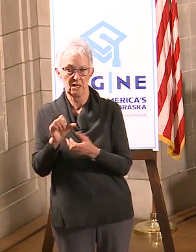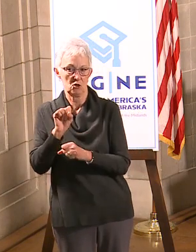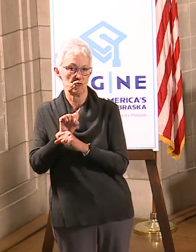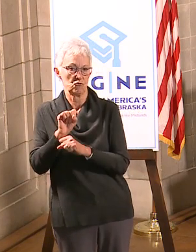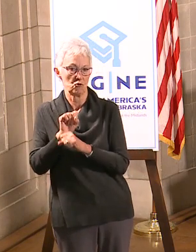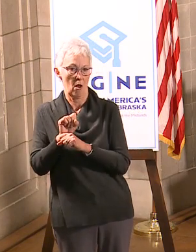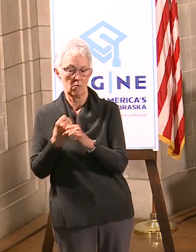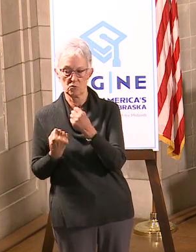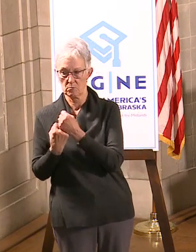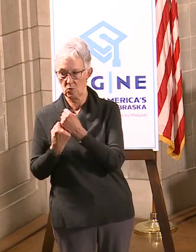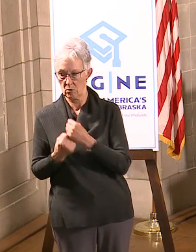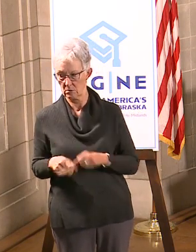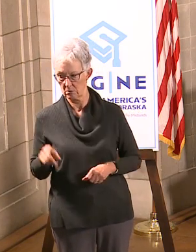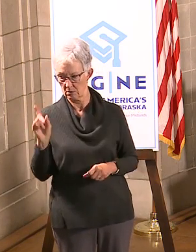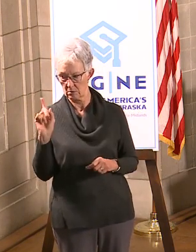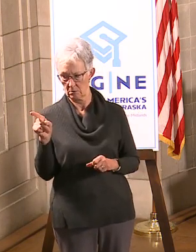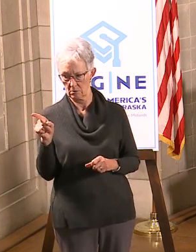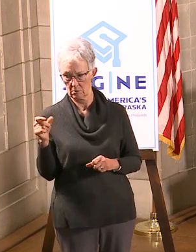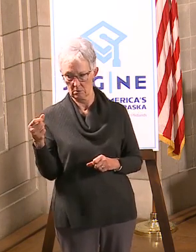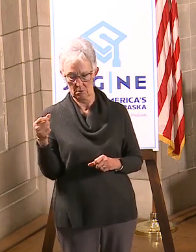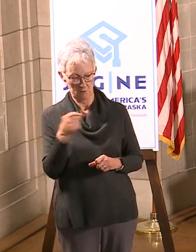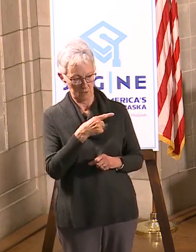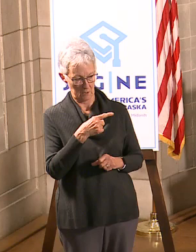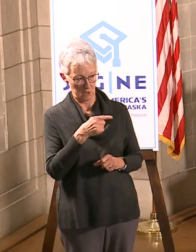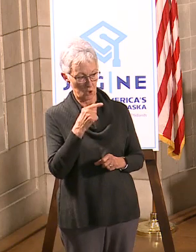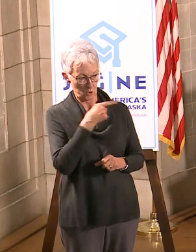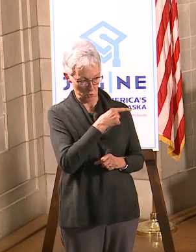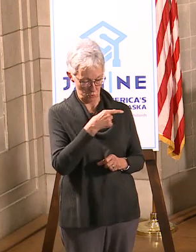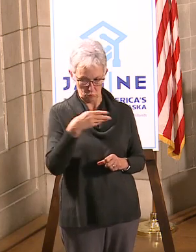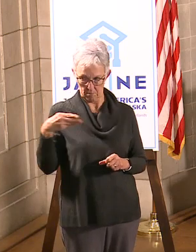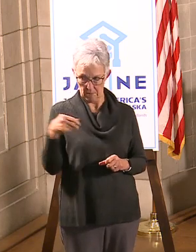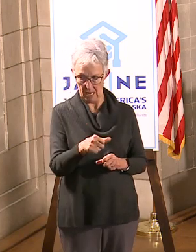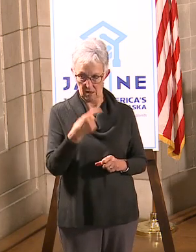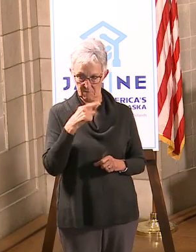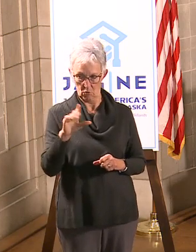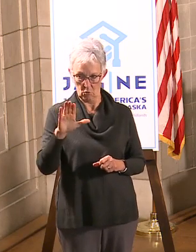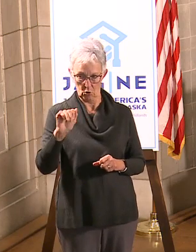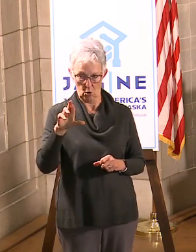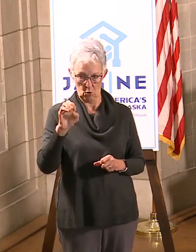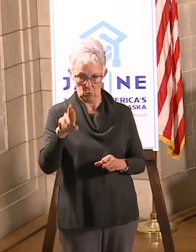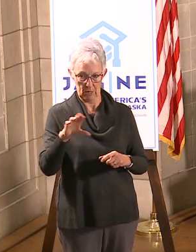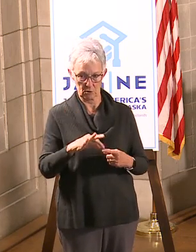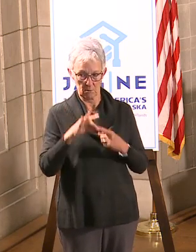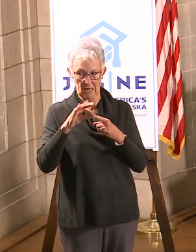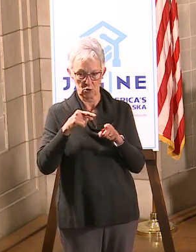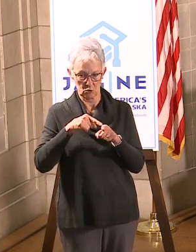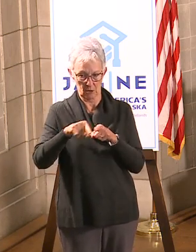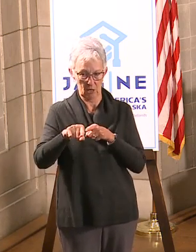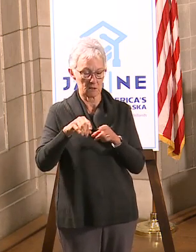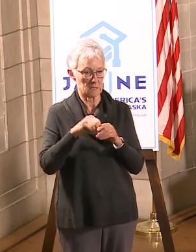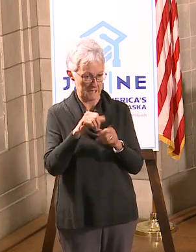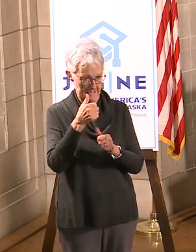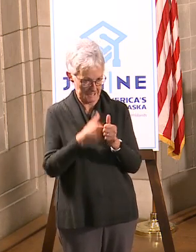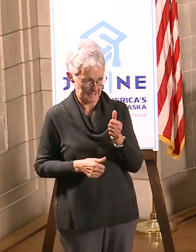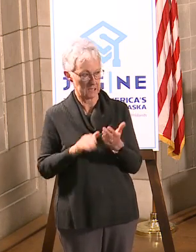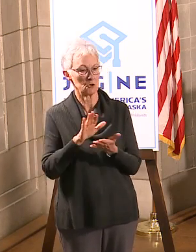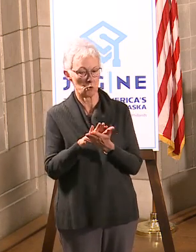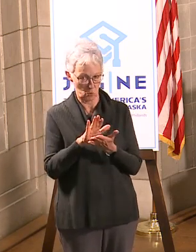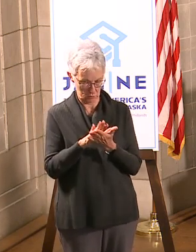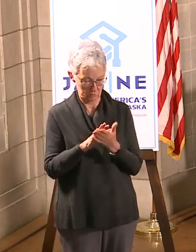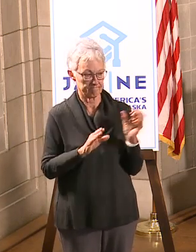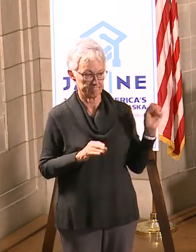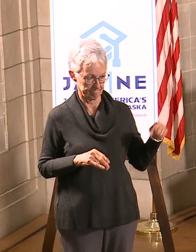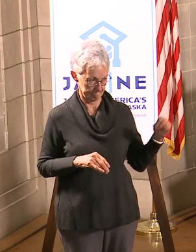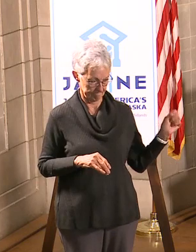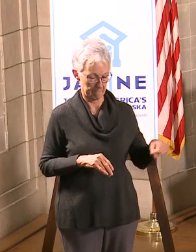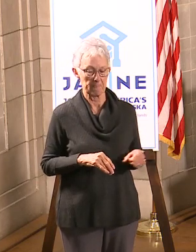paying for a career specialist in each of these schools? Yes, that's correct. It's a career specialist that's in these